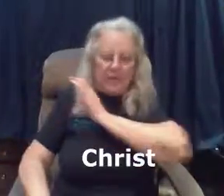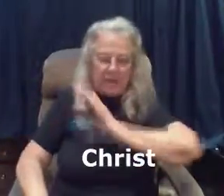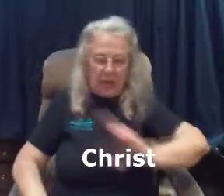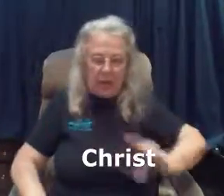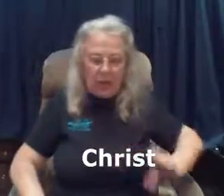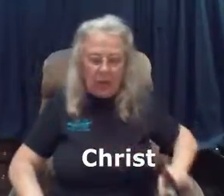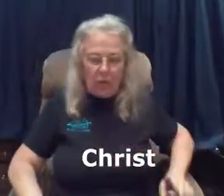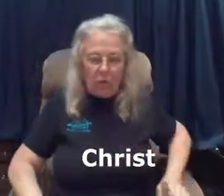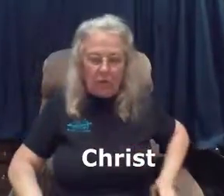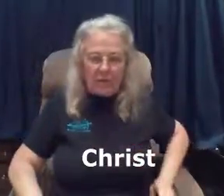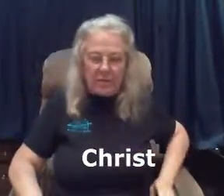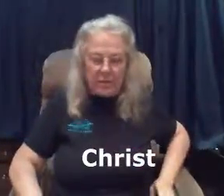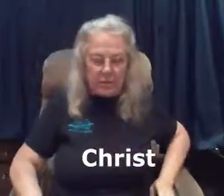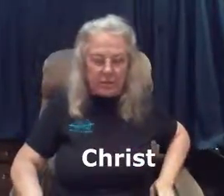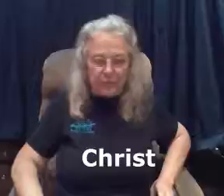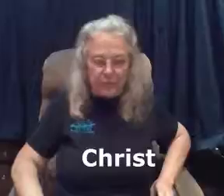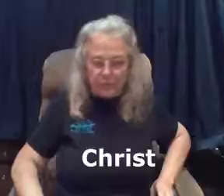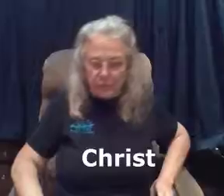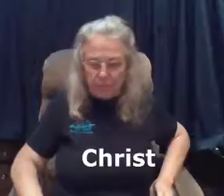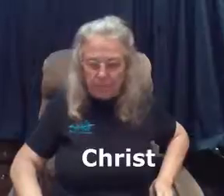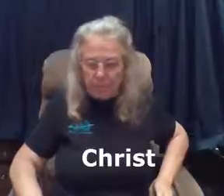C. Christ.